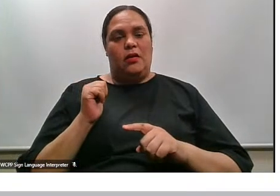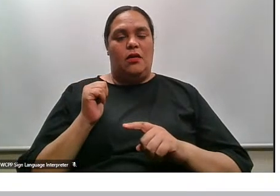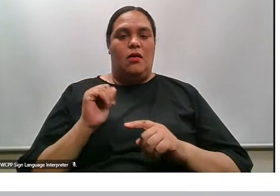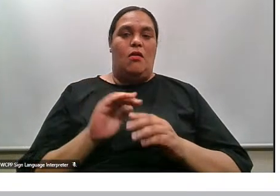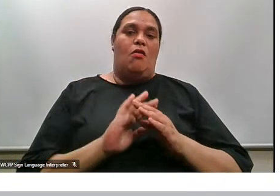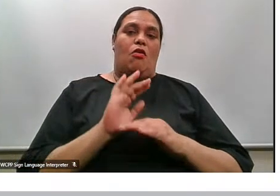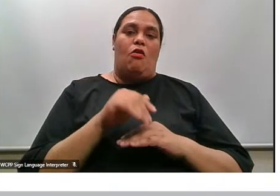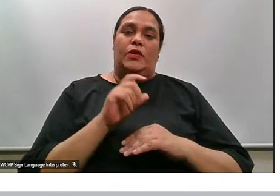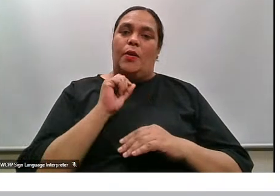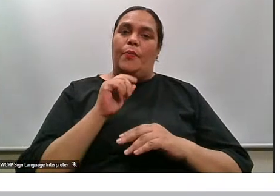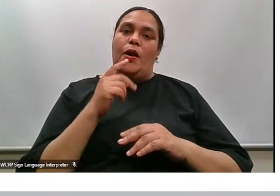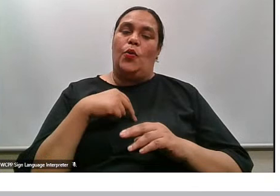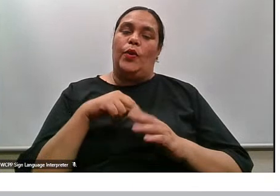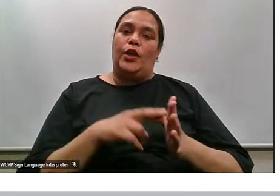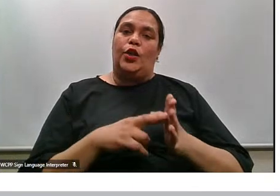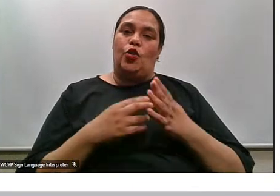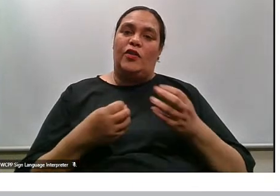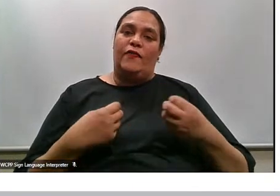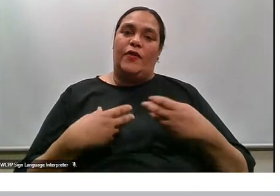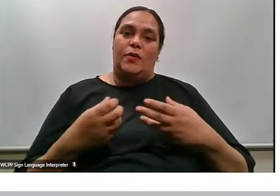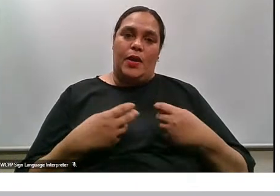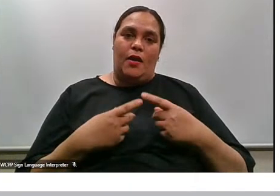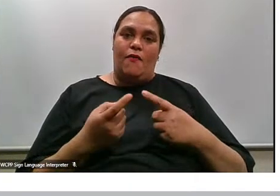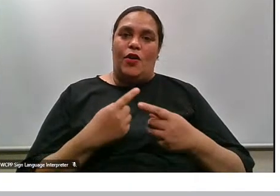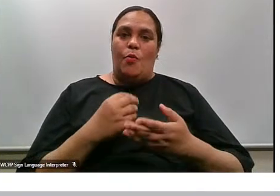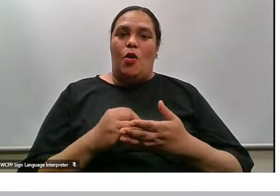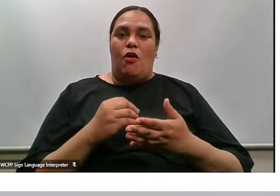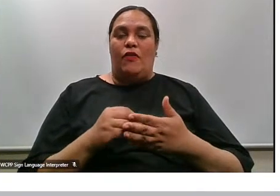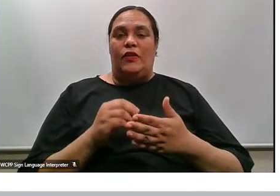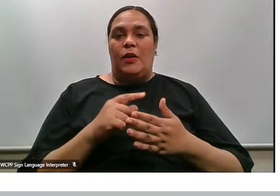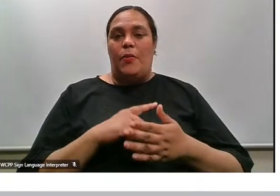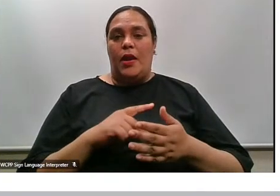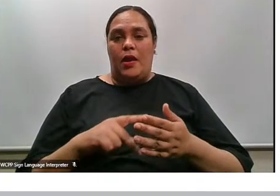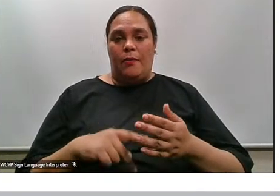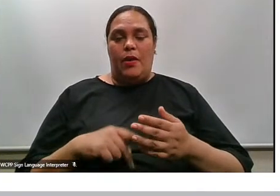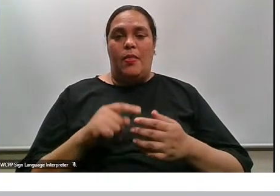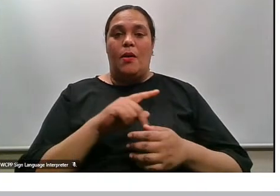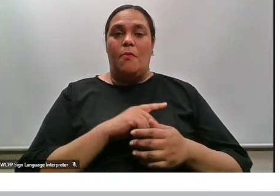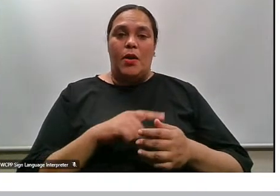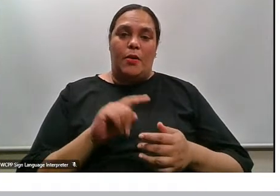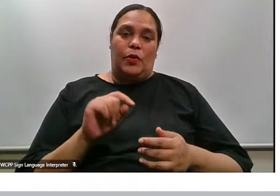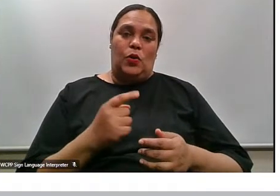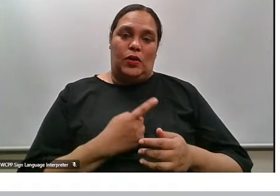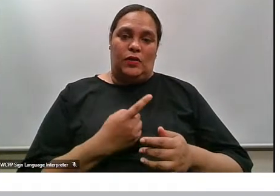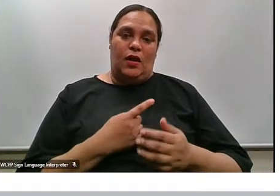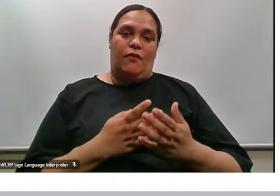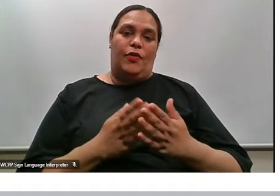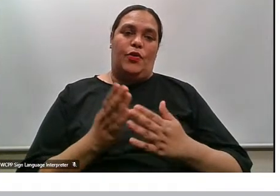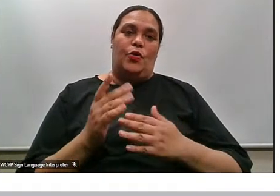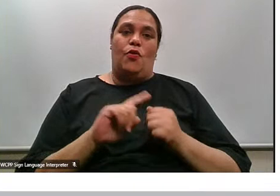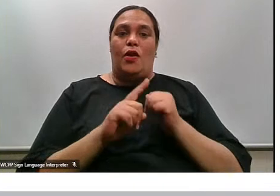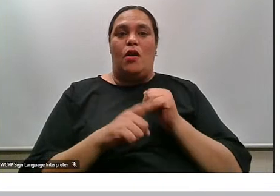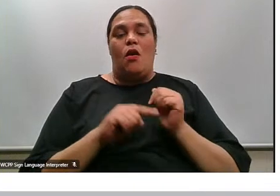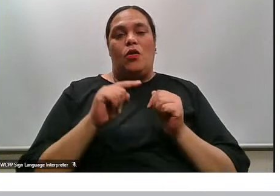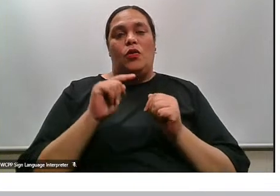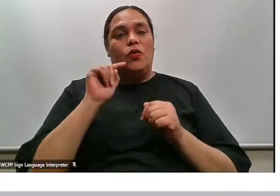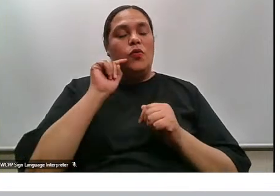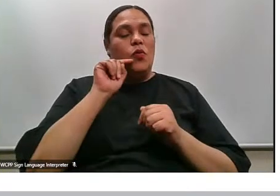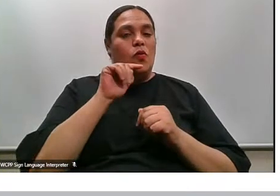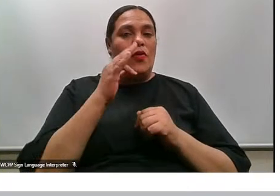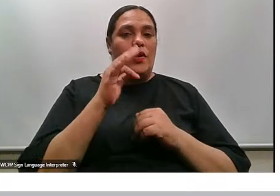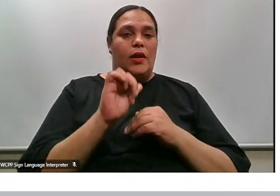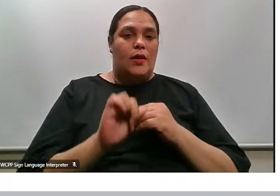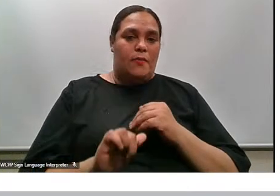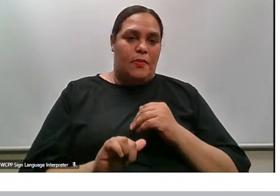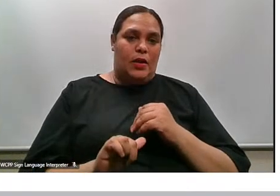after requesting feedback from the Office of the Premier during the last quarter's